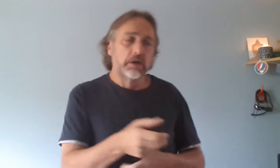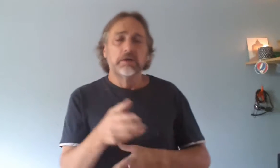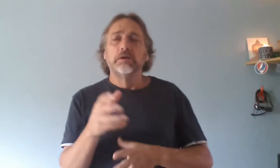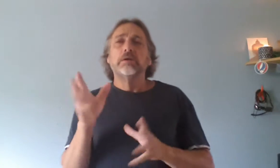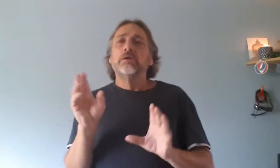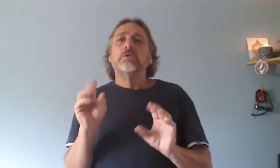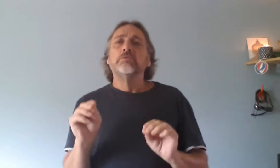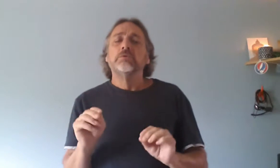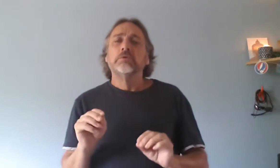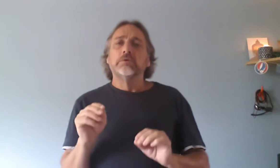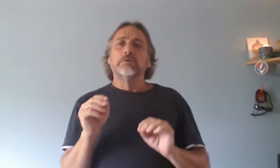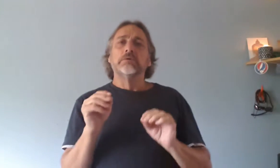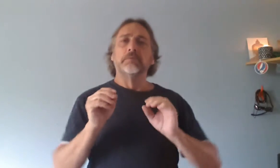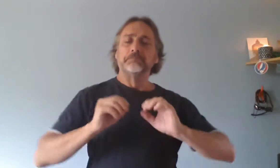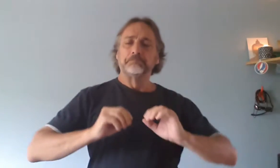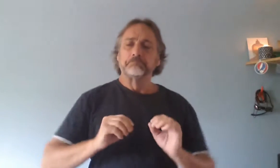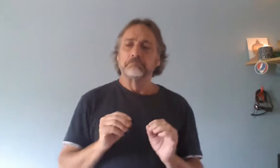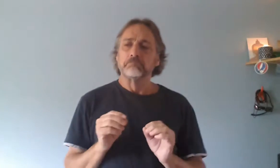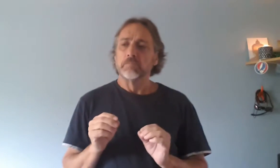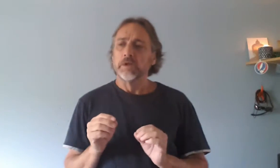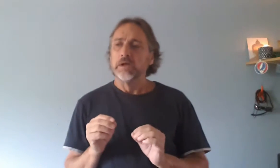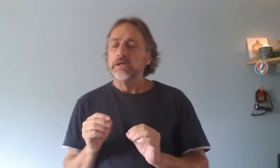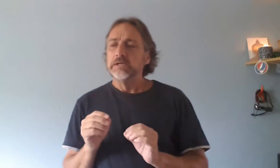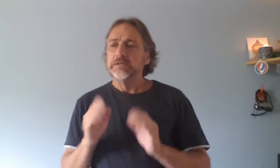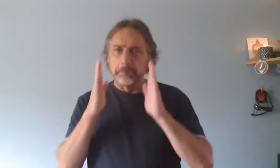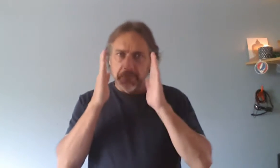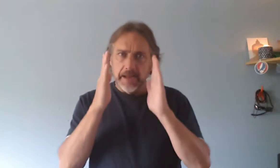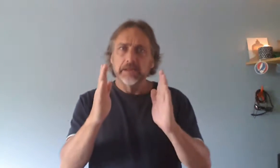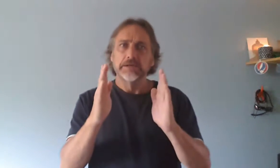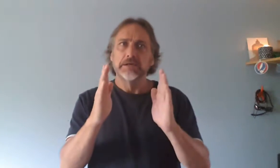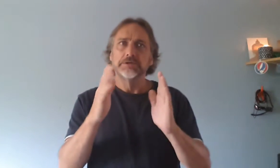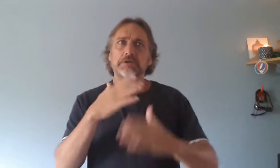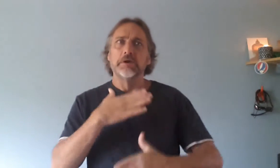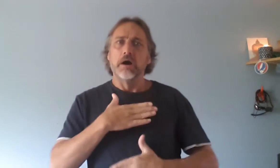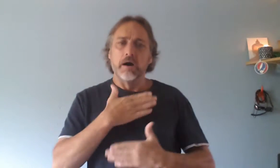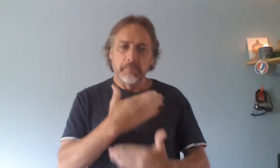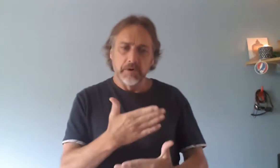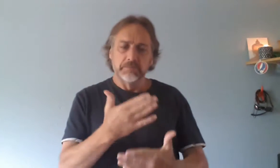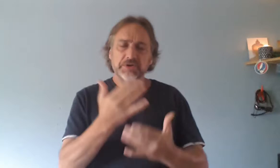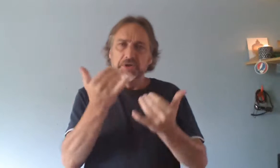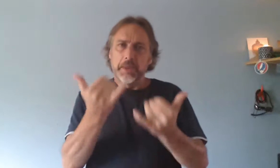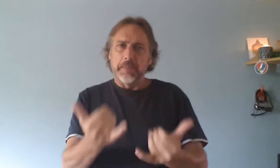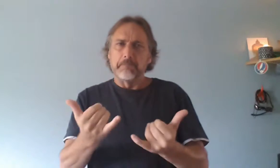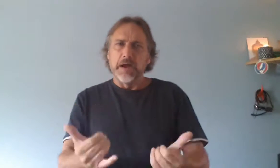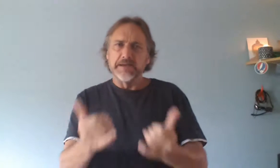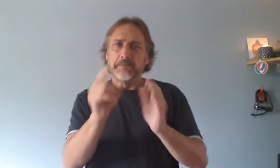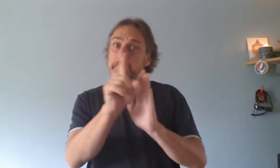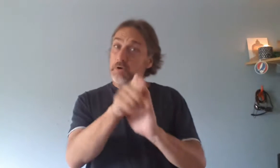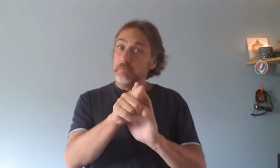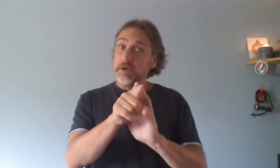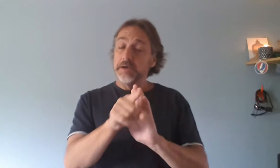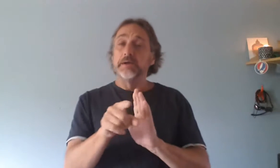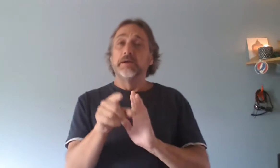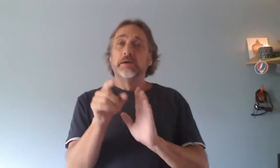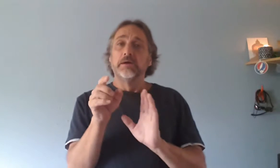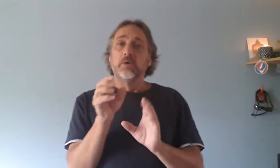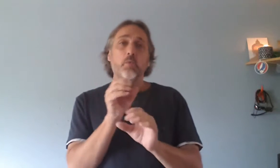forth. So it's paying attention on purpose in the present moment, non-judgmentally, as if your